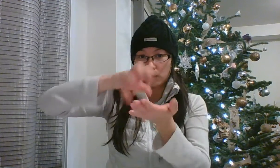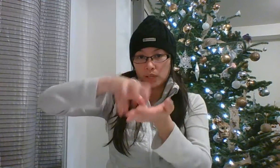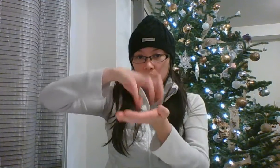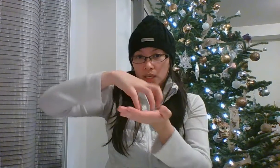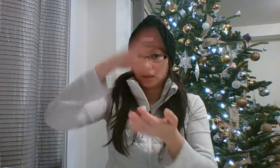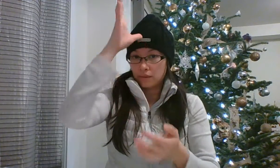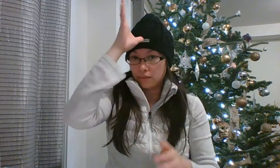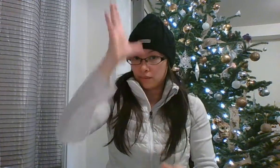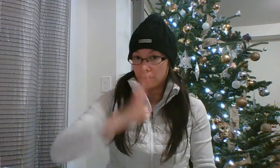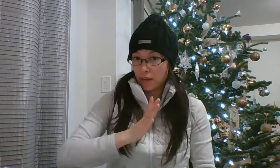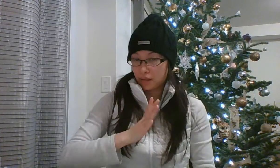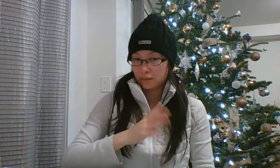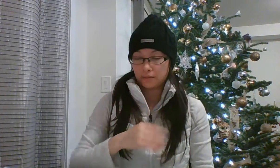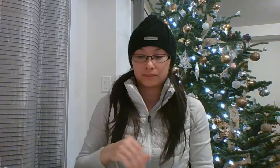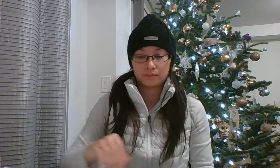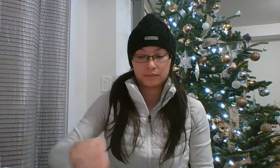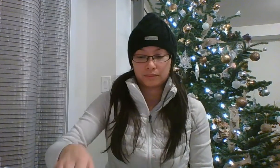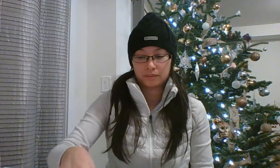cookie man.